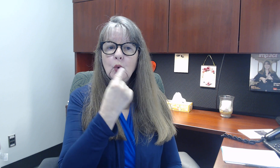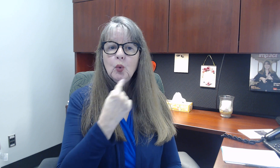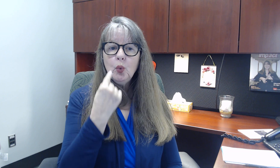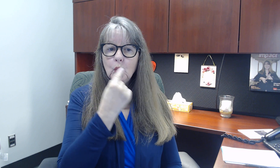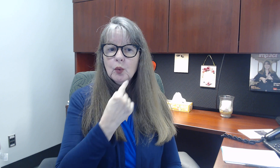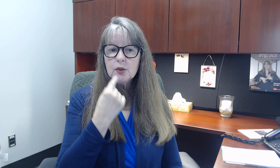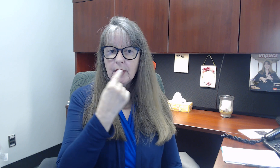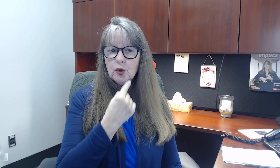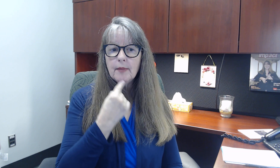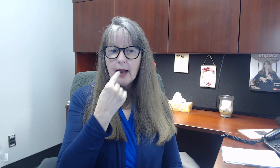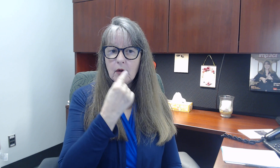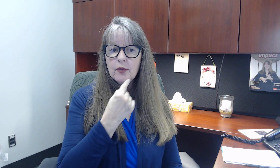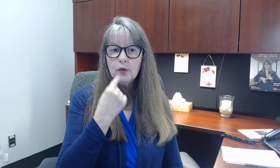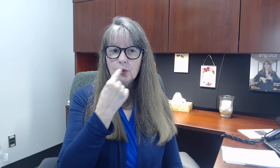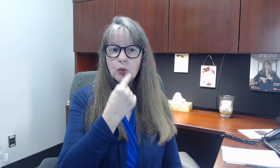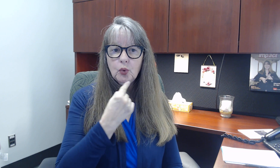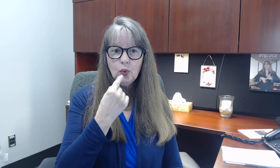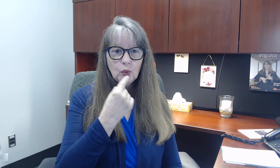Who? It's around your mouth. Who?